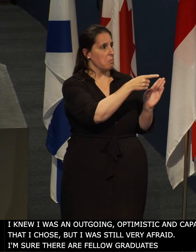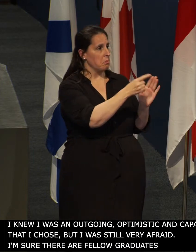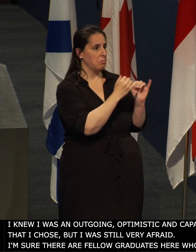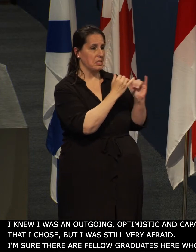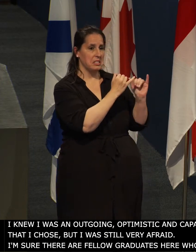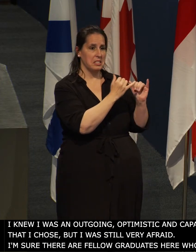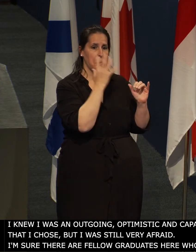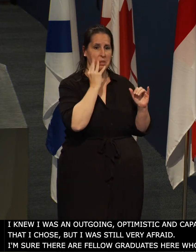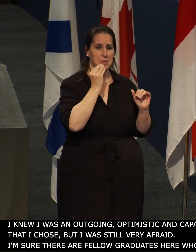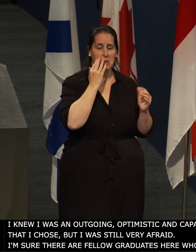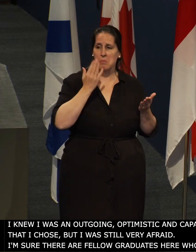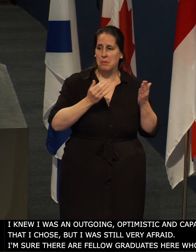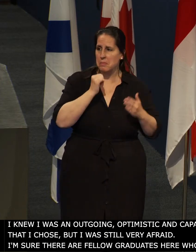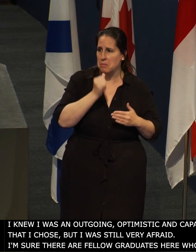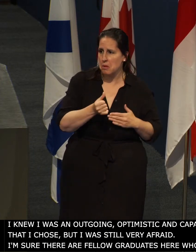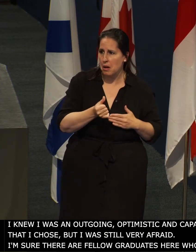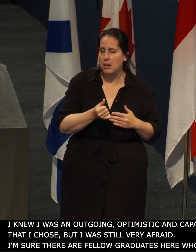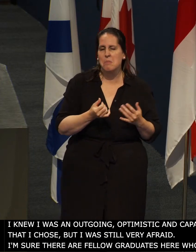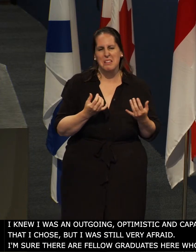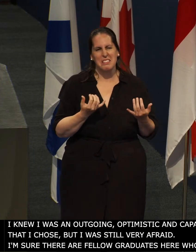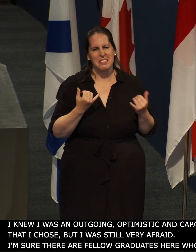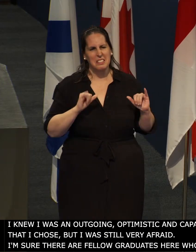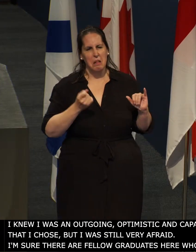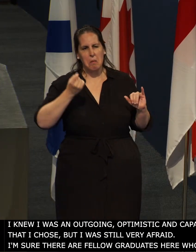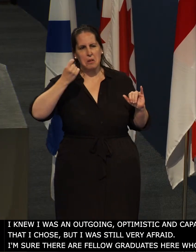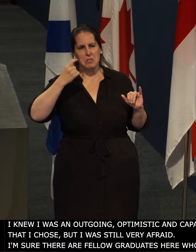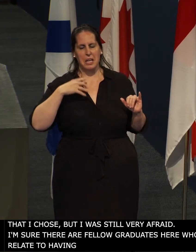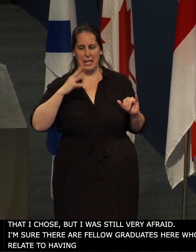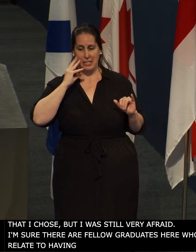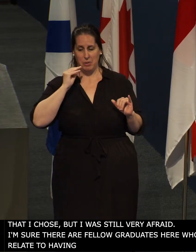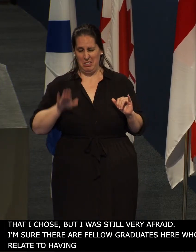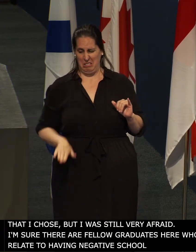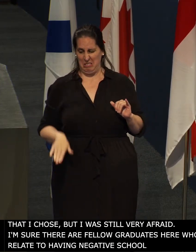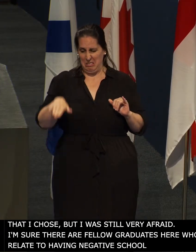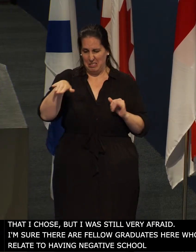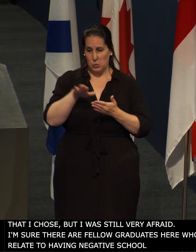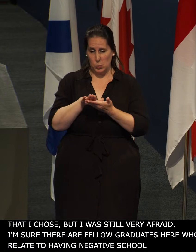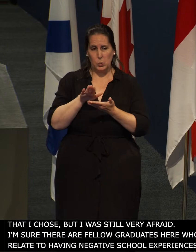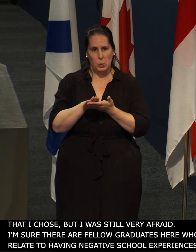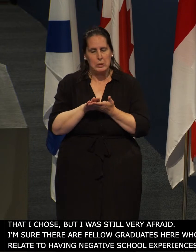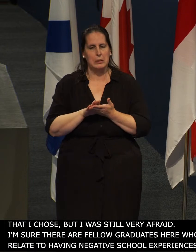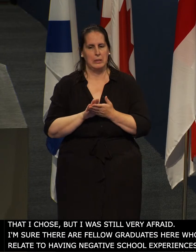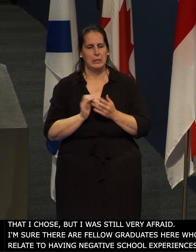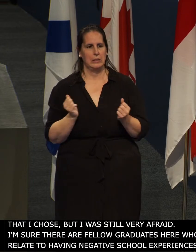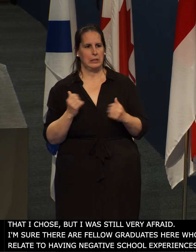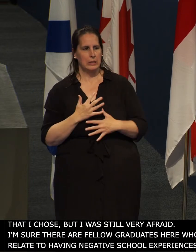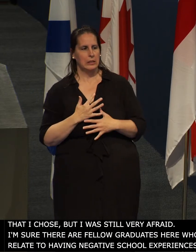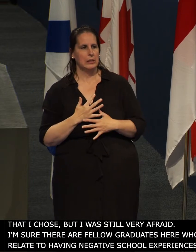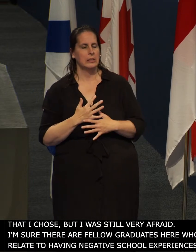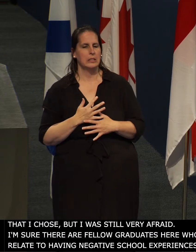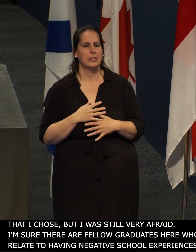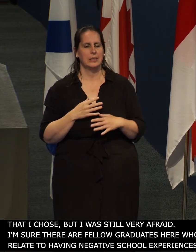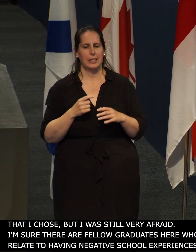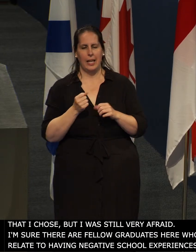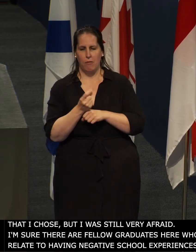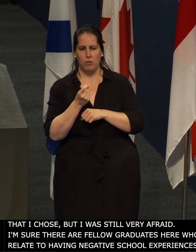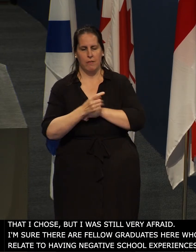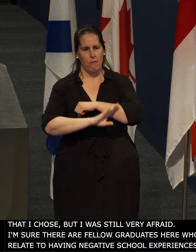but who relate to having negative school experiences and who, like me, started the school year with a good amount of fear and